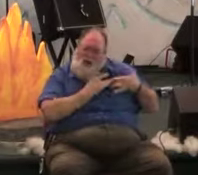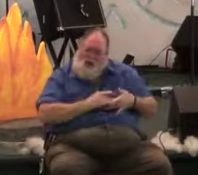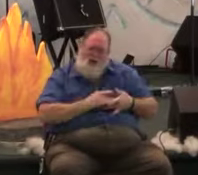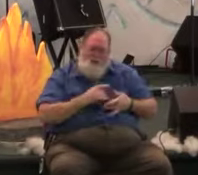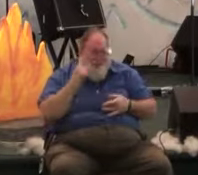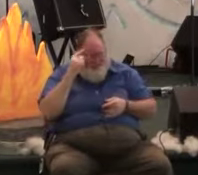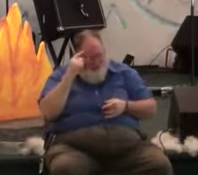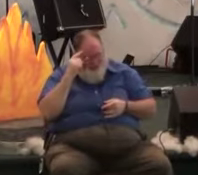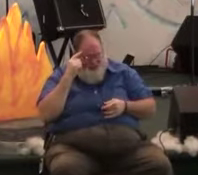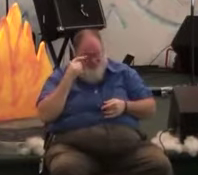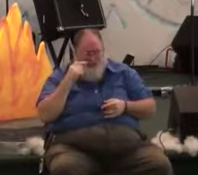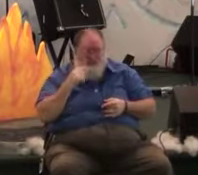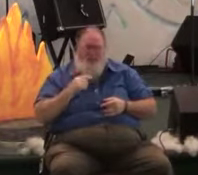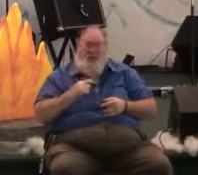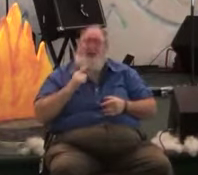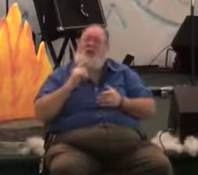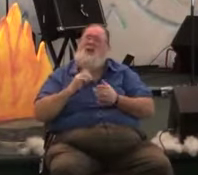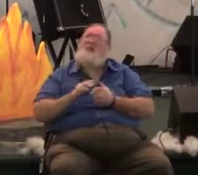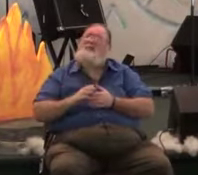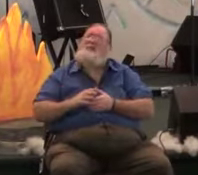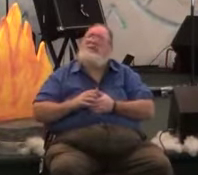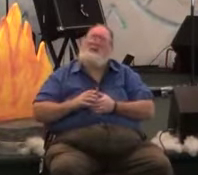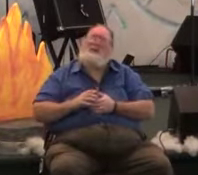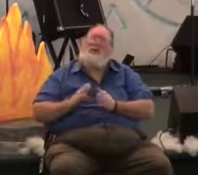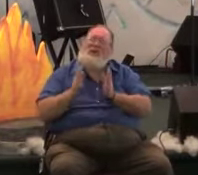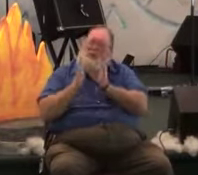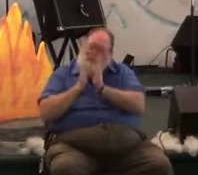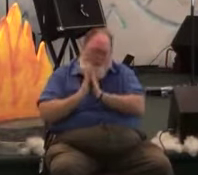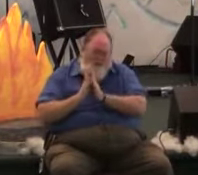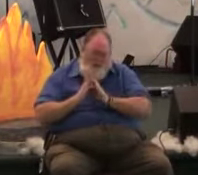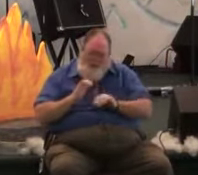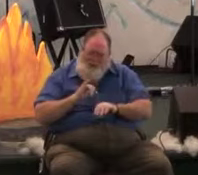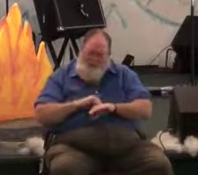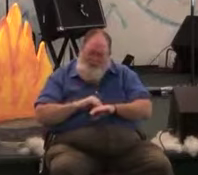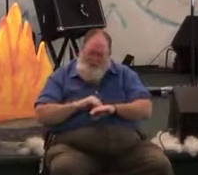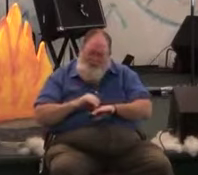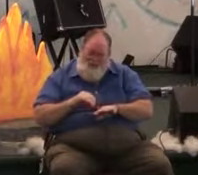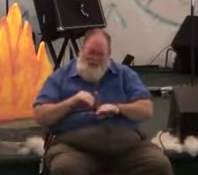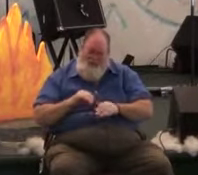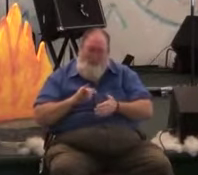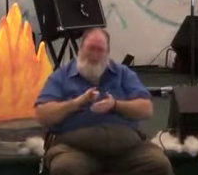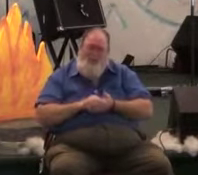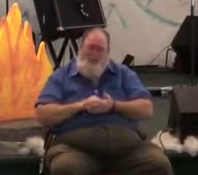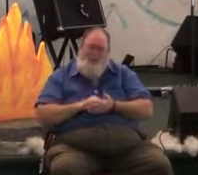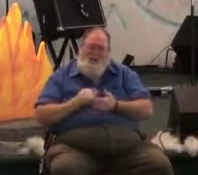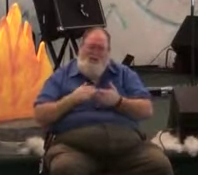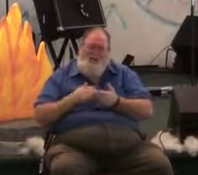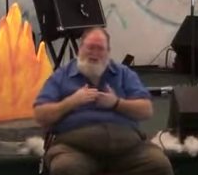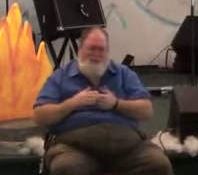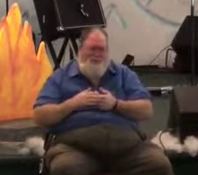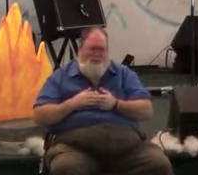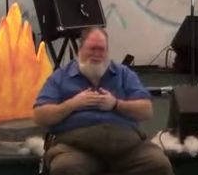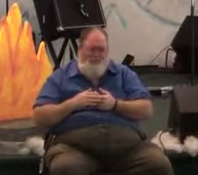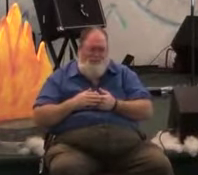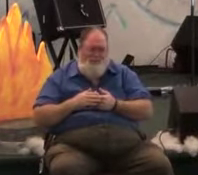and stretch out and pray that almost ridiculous prayer to God and just watch him work.